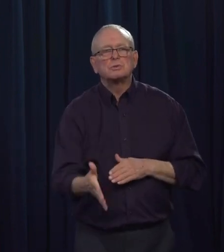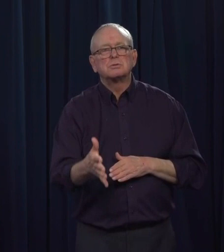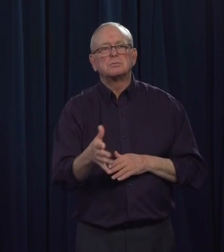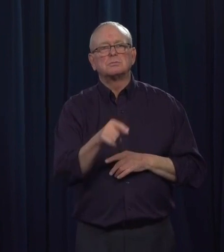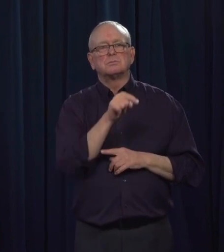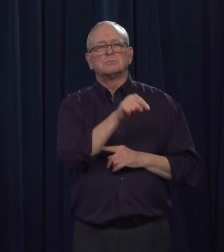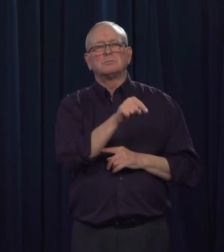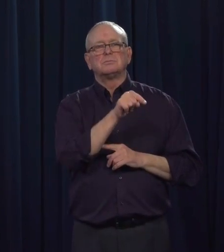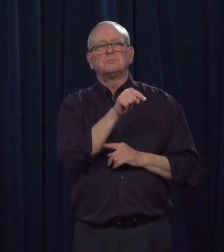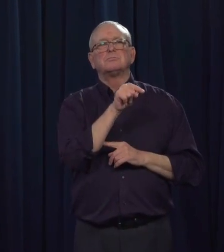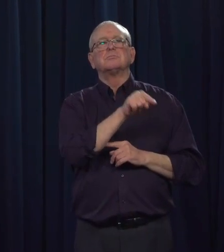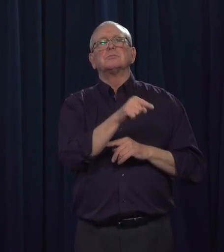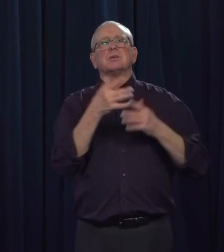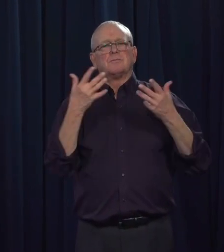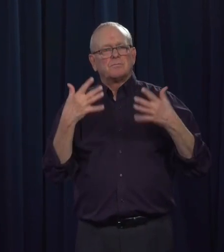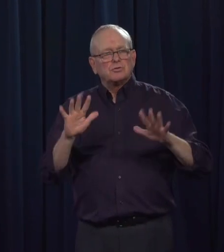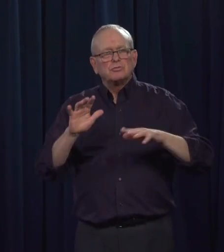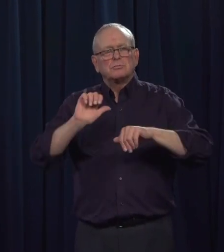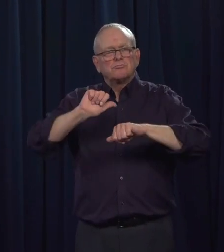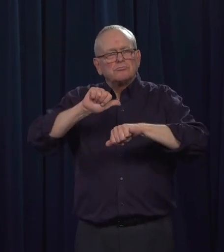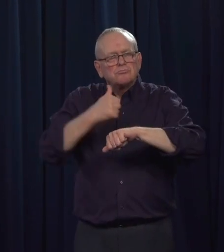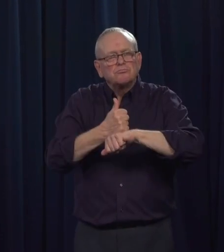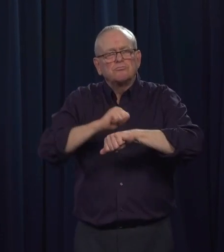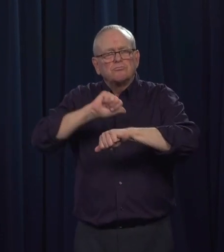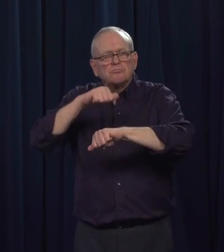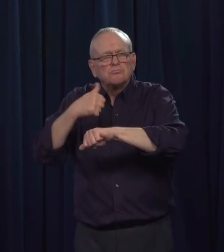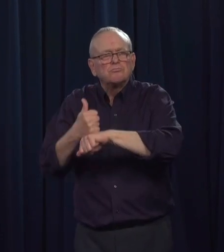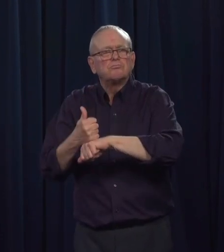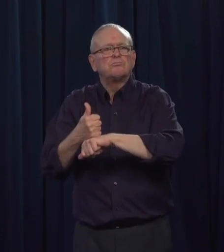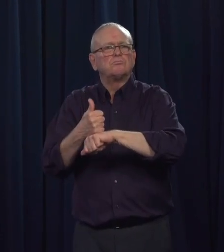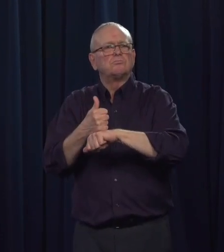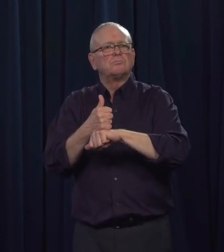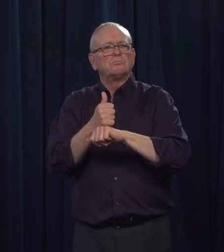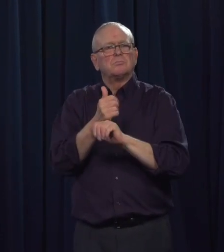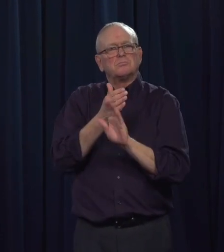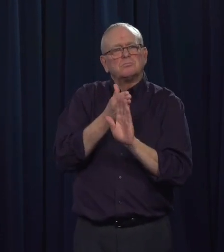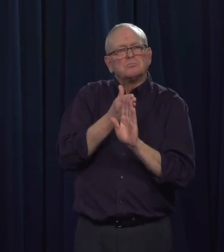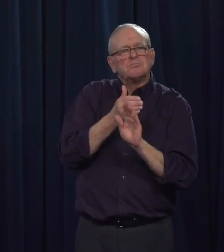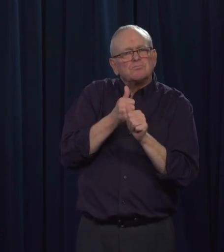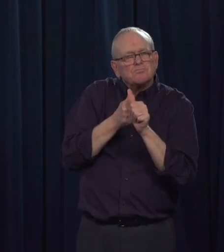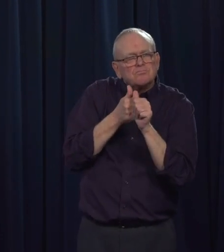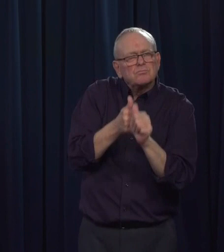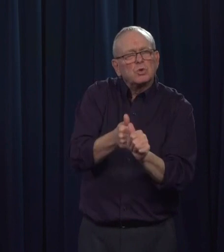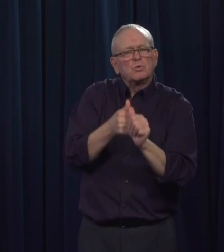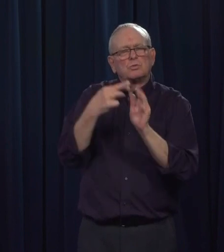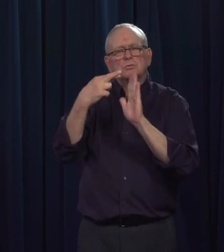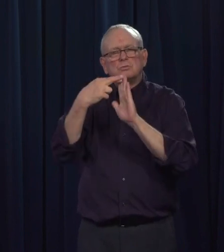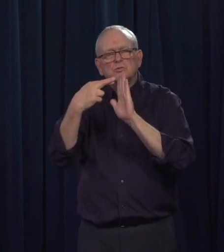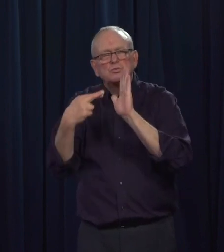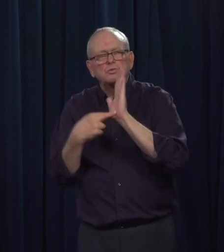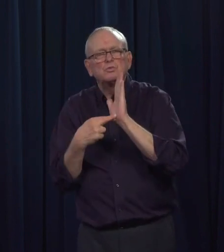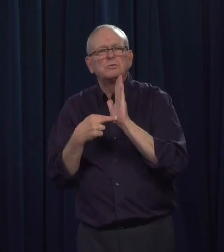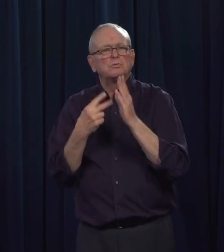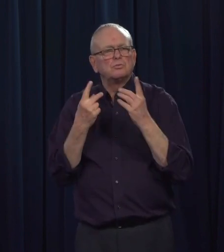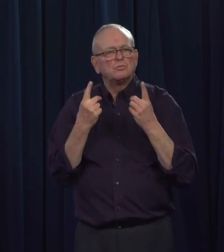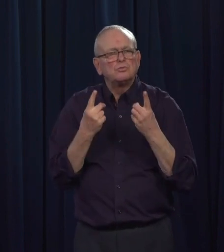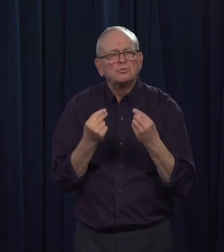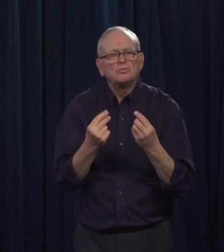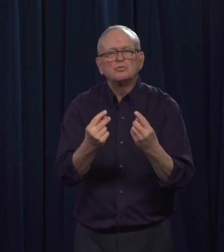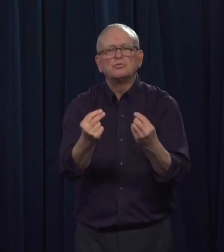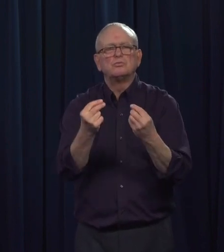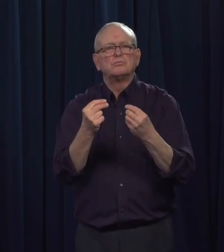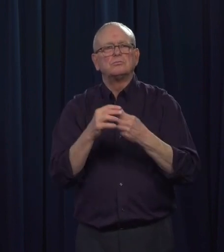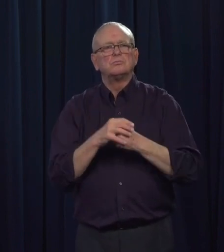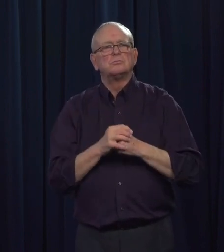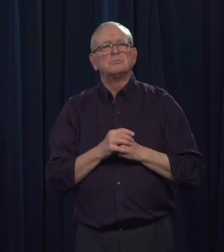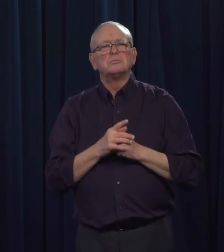this event are: number 1, even mild symptoms, minor sore throat or runny nose, can result in spread of